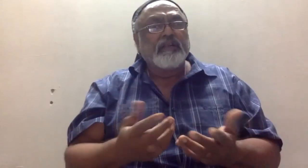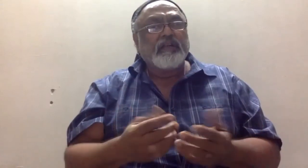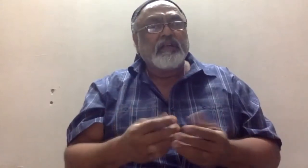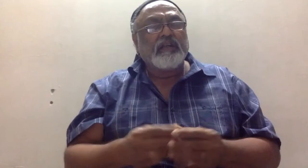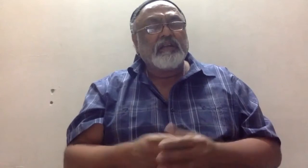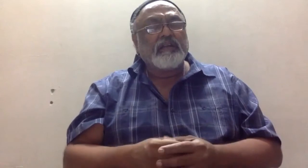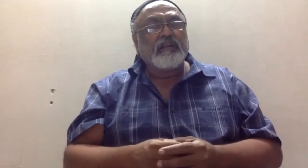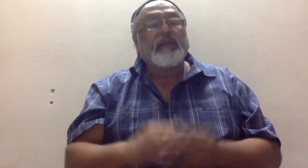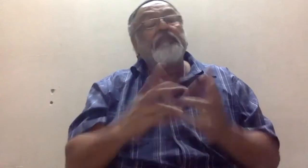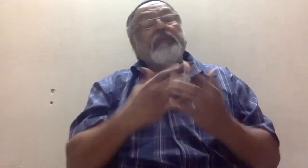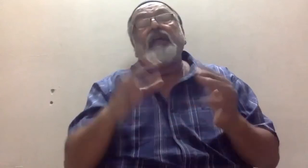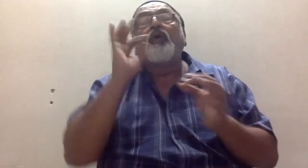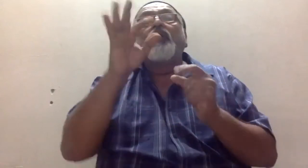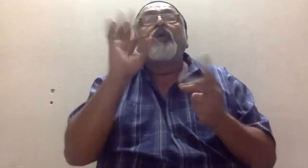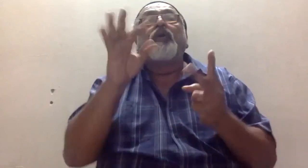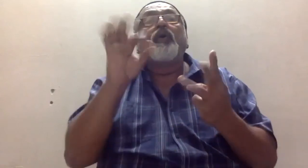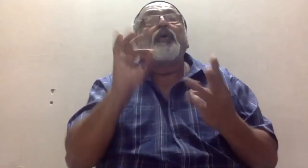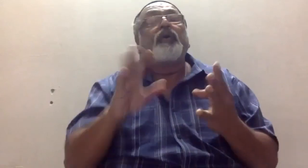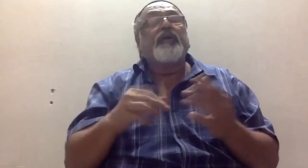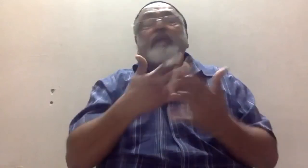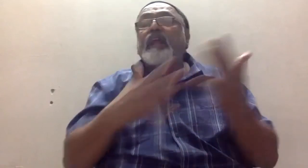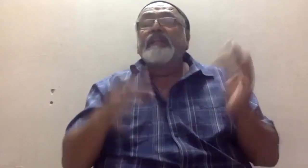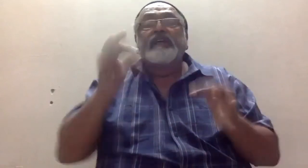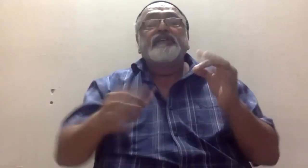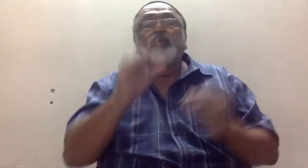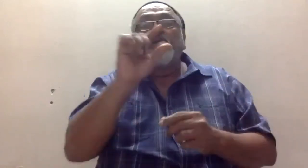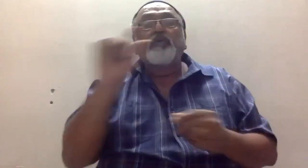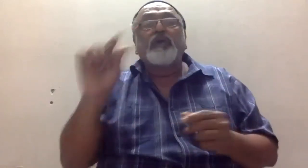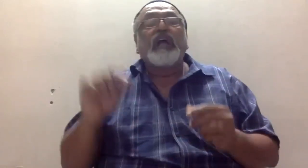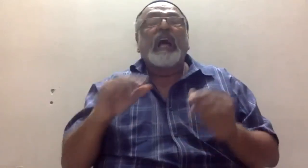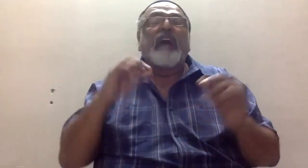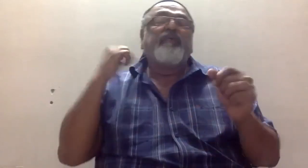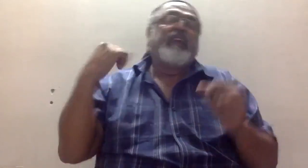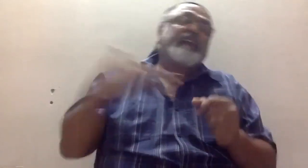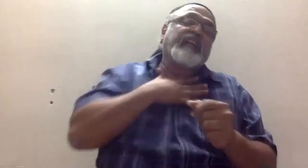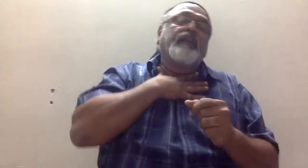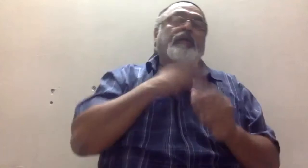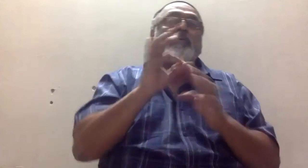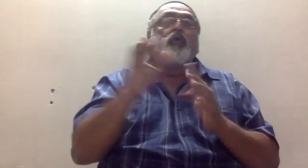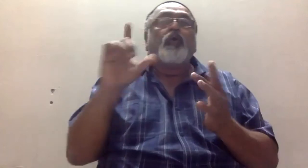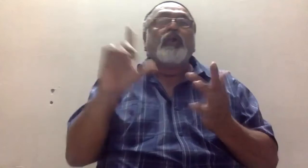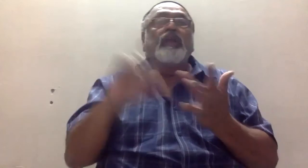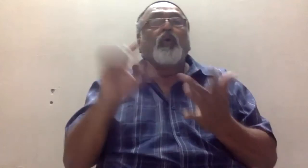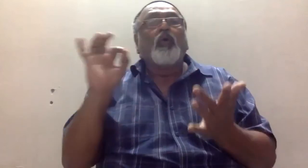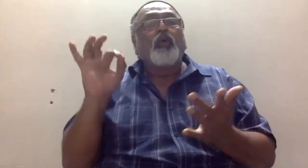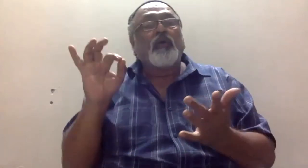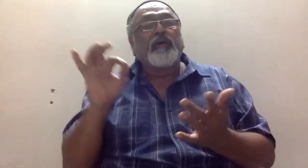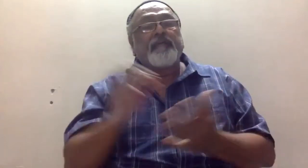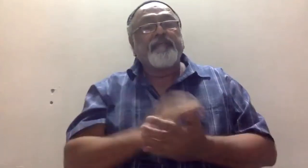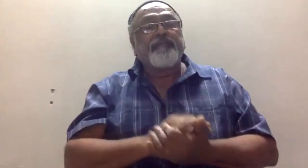there also where the judges have used these terms, that afflicted with polio. What is this term called? You could have said